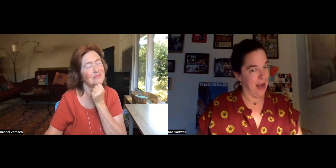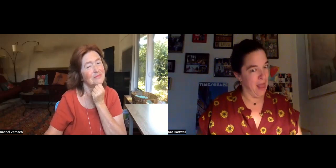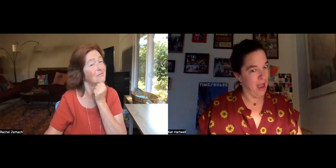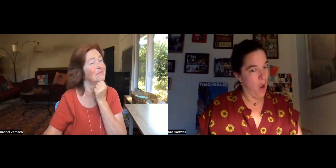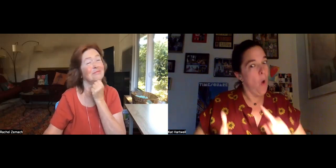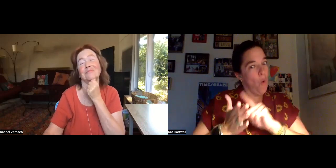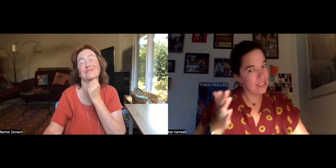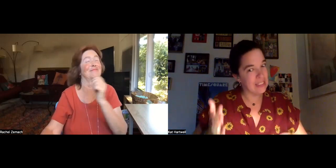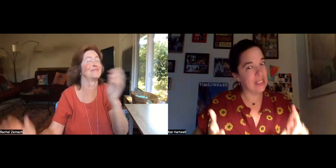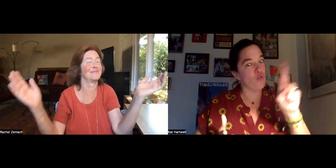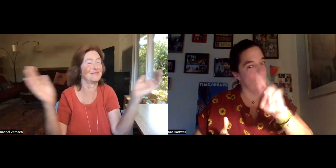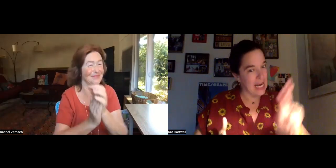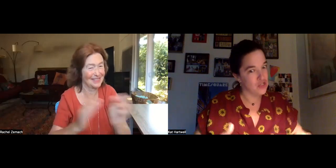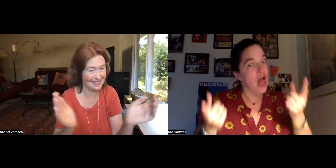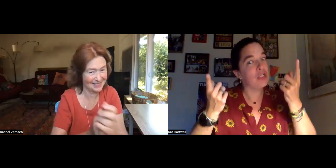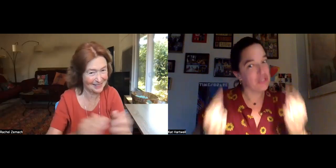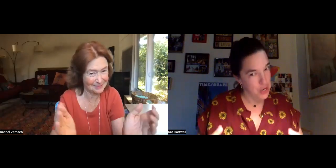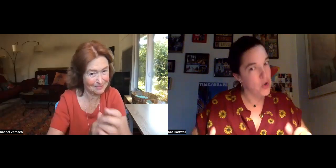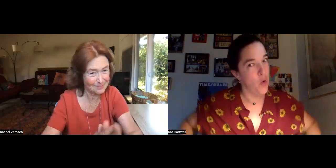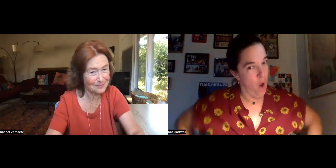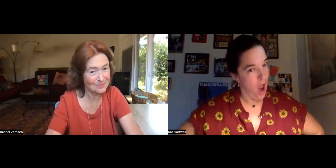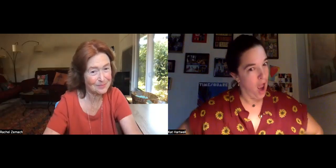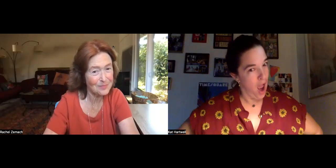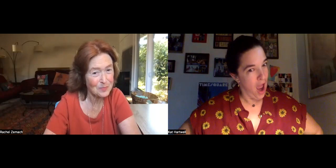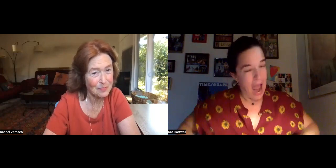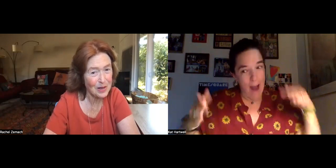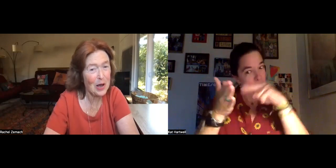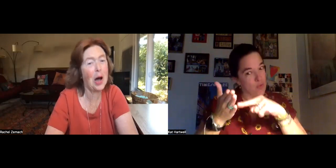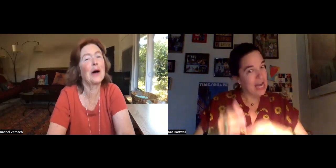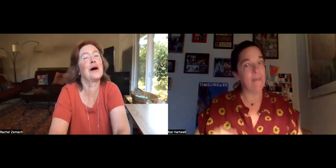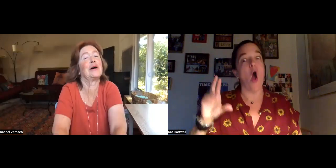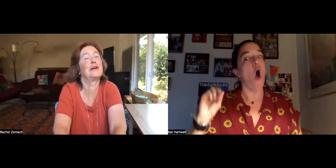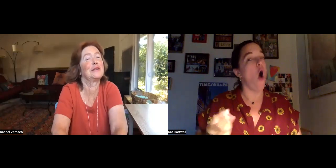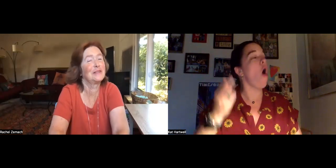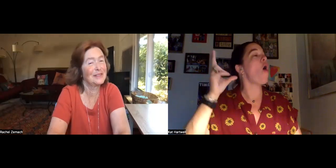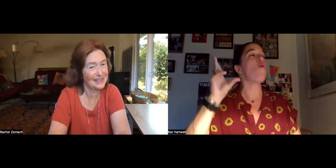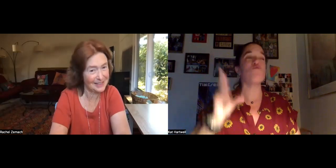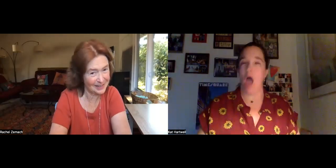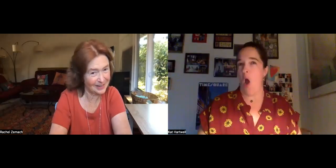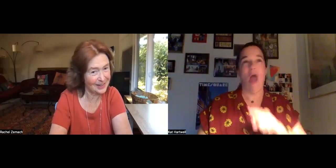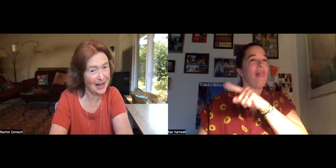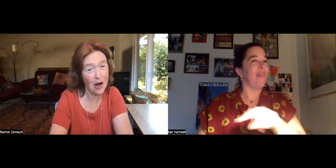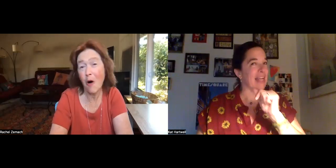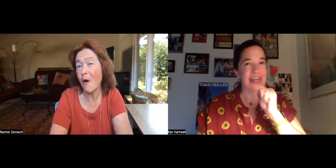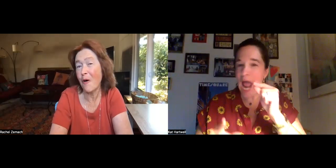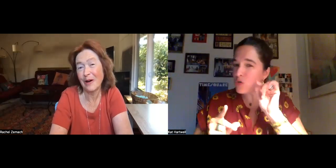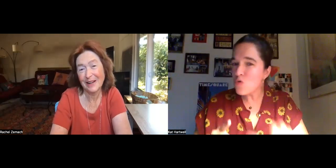happen. We're in racial doom. I'm like reading the, oh no, they did not do